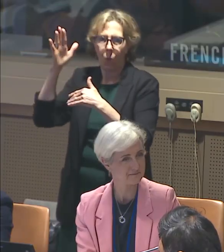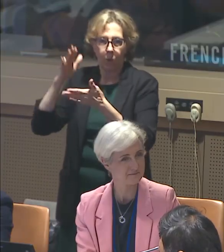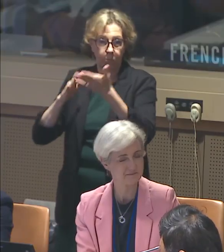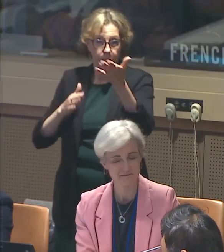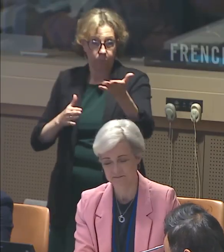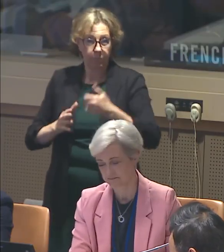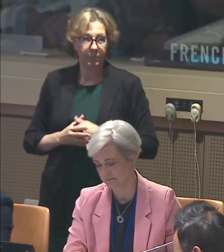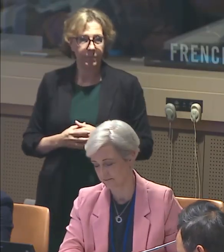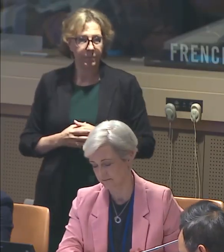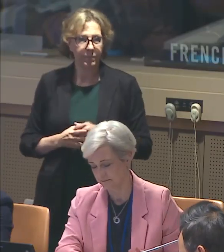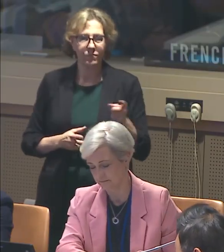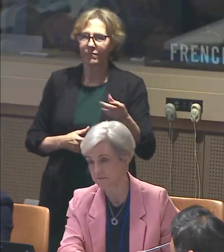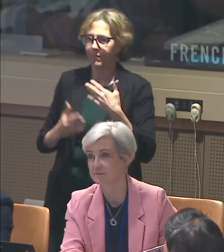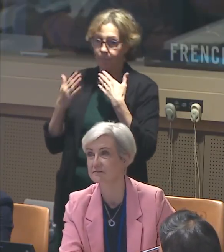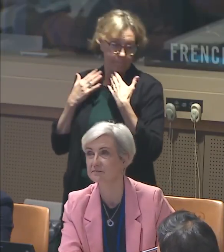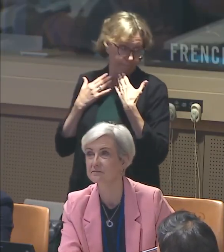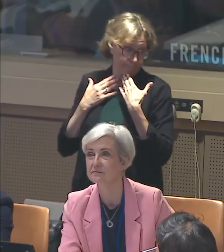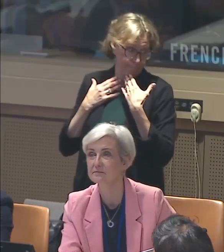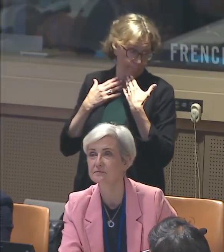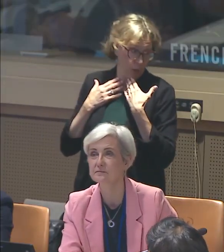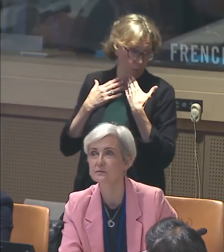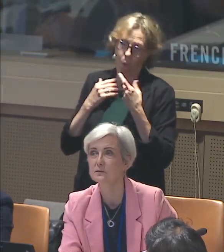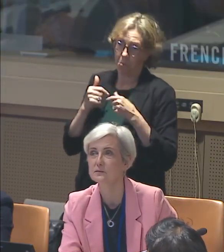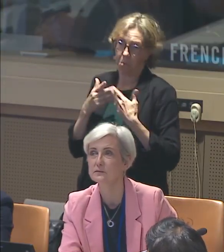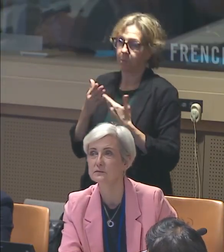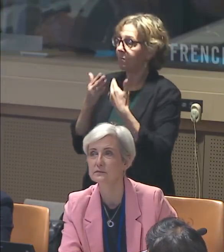is yours. Yeah. Thank you, Alex.